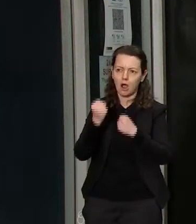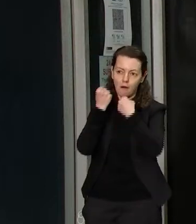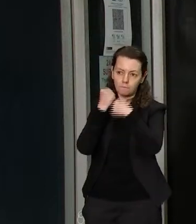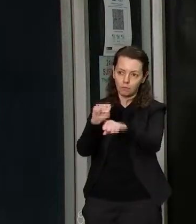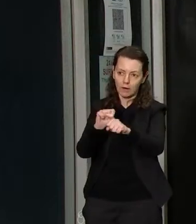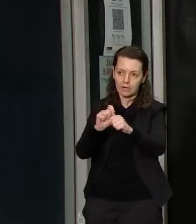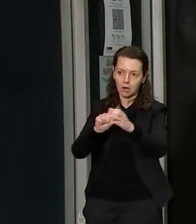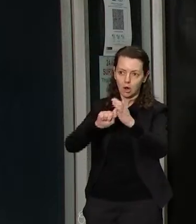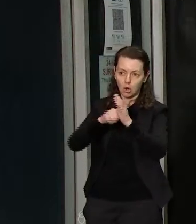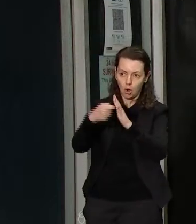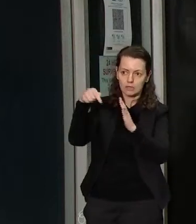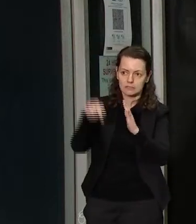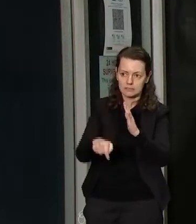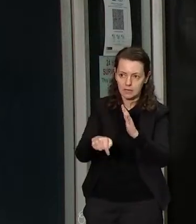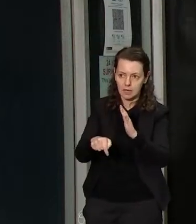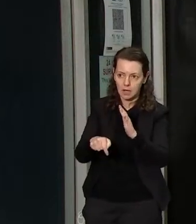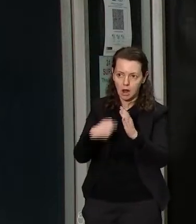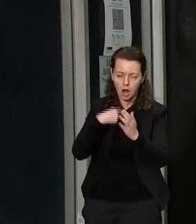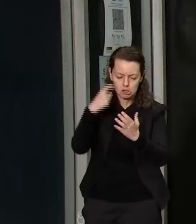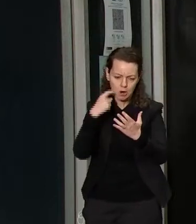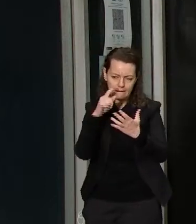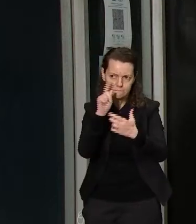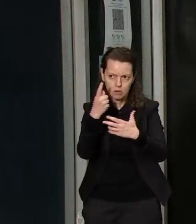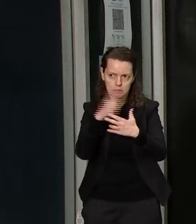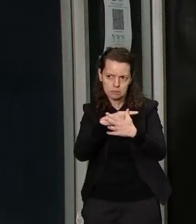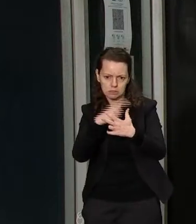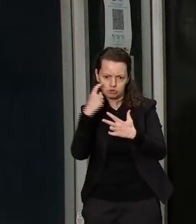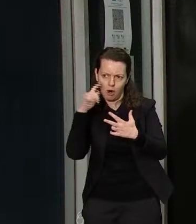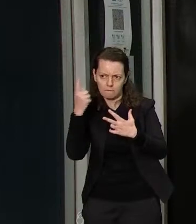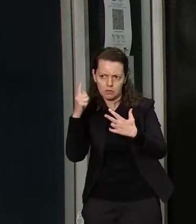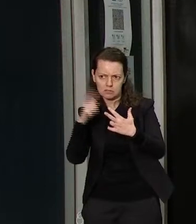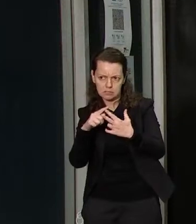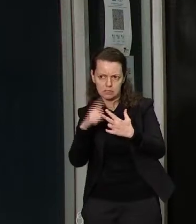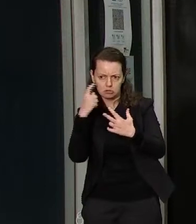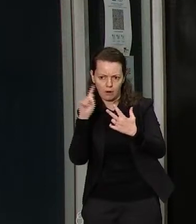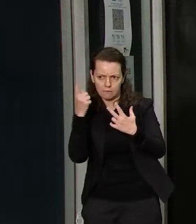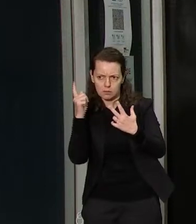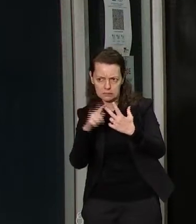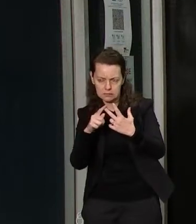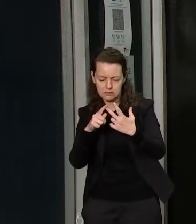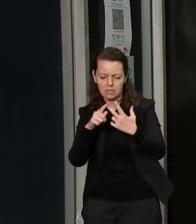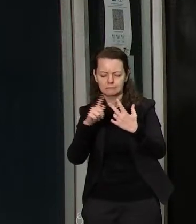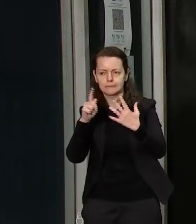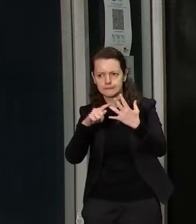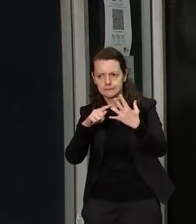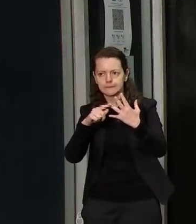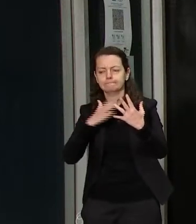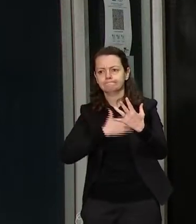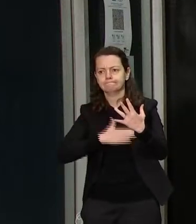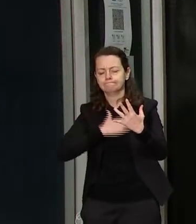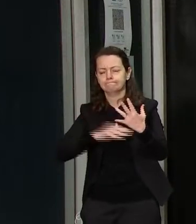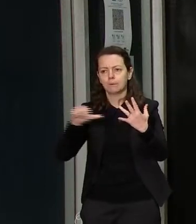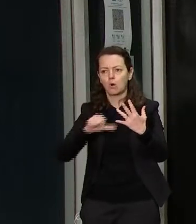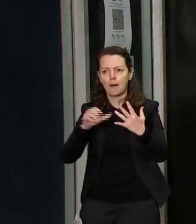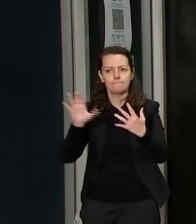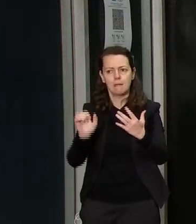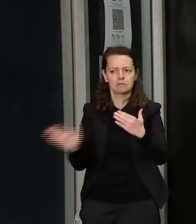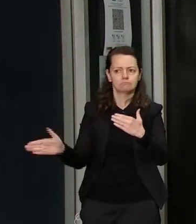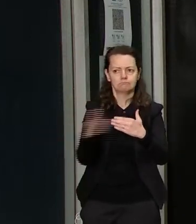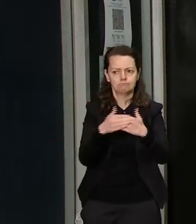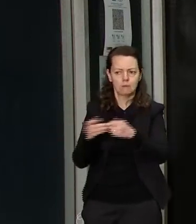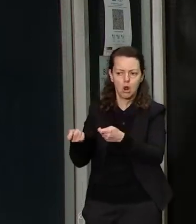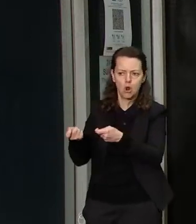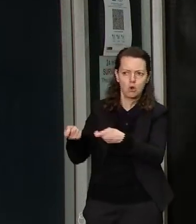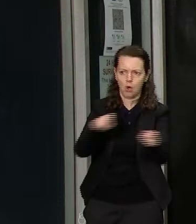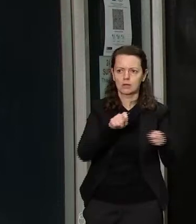because a variant of concern that is as infectious as the Delta variant or even the Kappa variant can